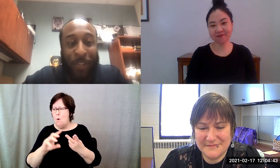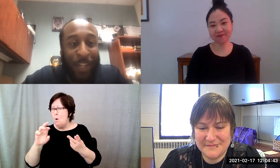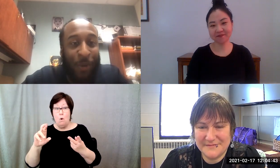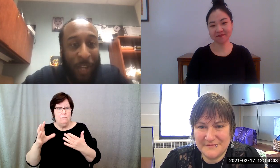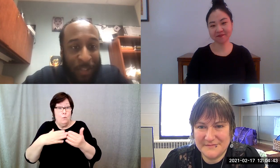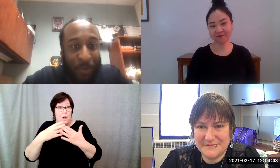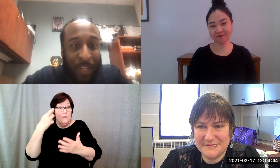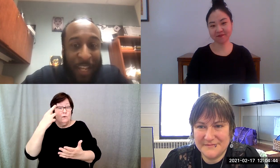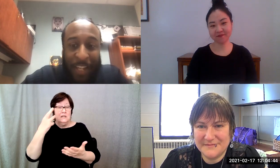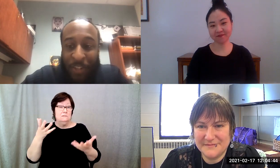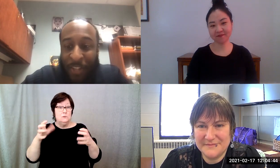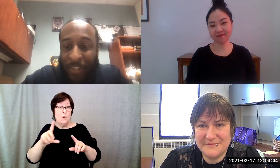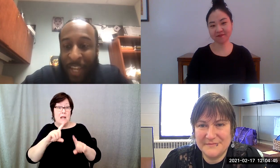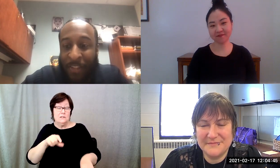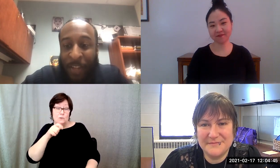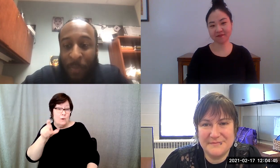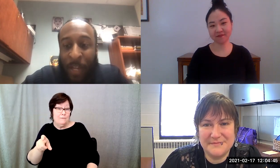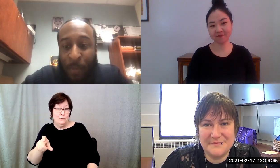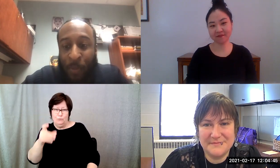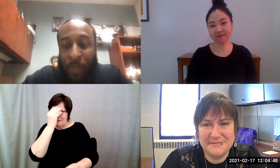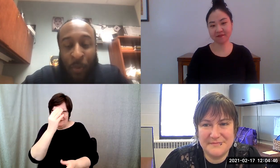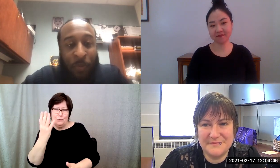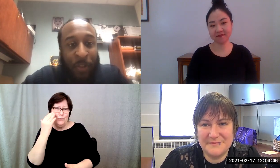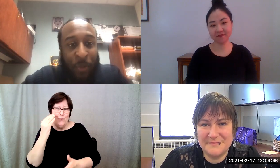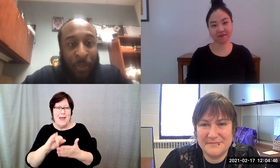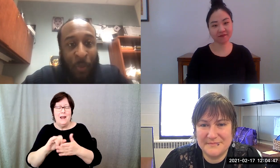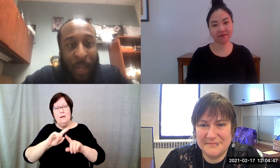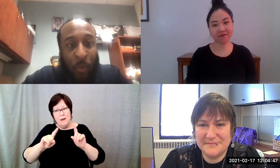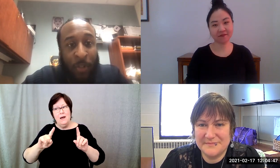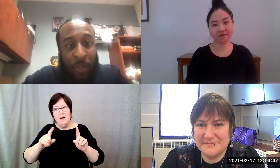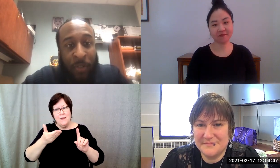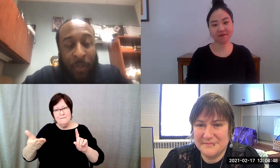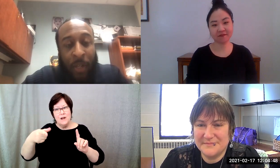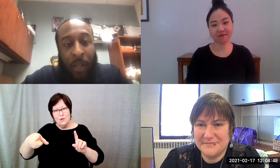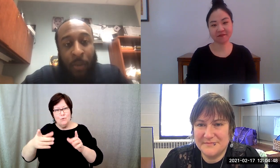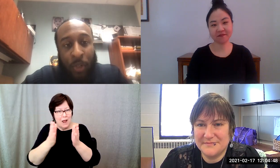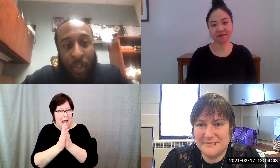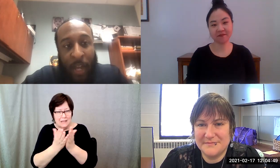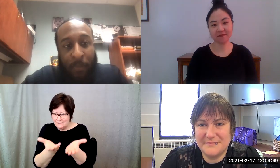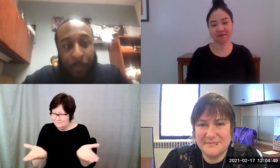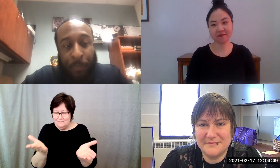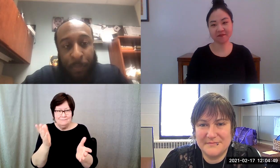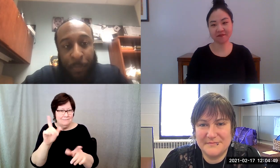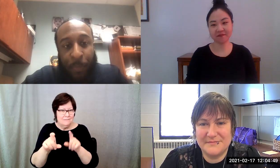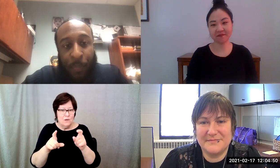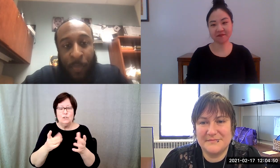whatever reason they don't want to answer it, just as a heads up. But we do invite you to ask questions through the chat